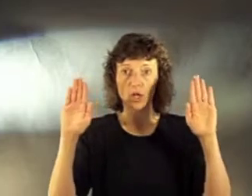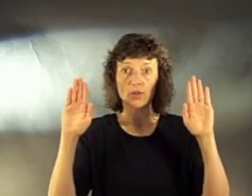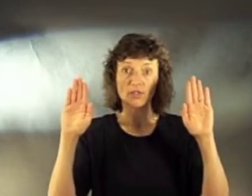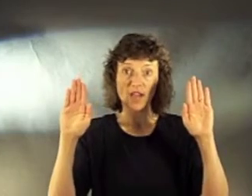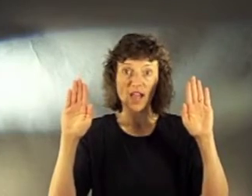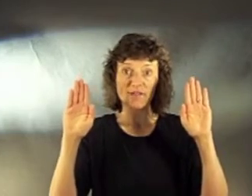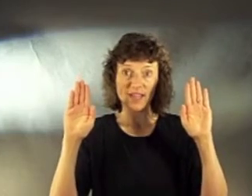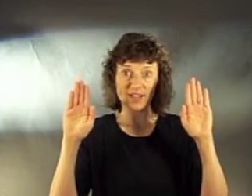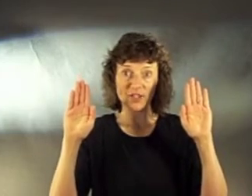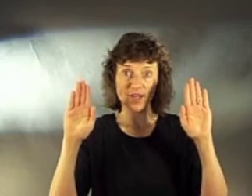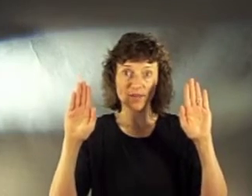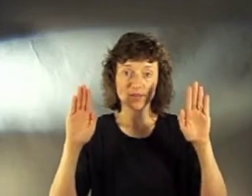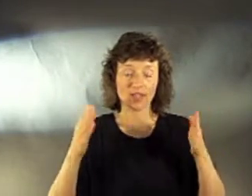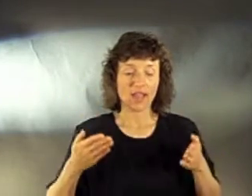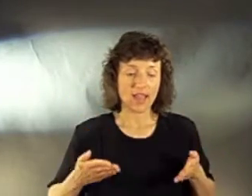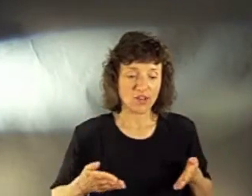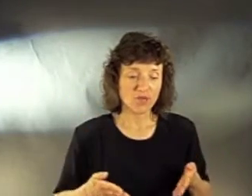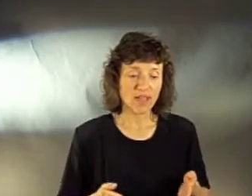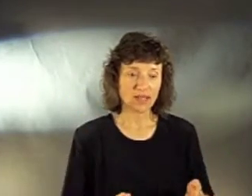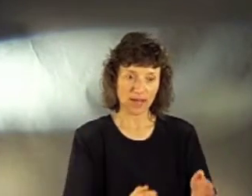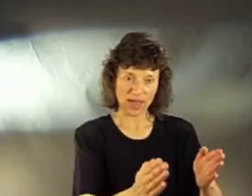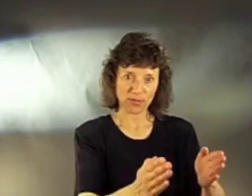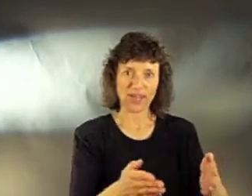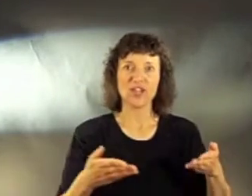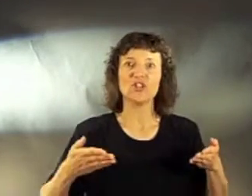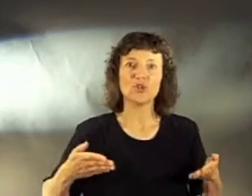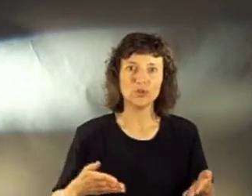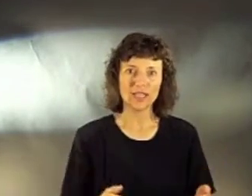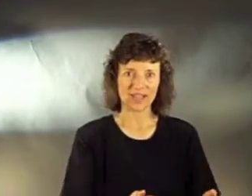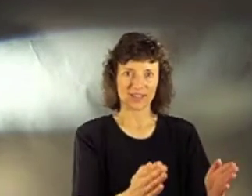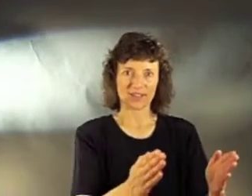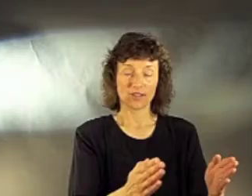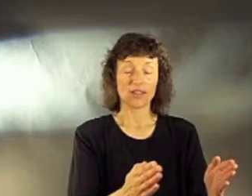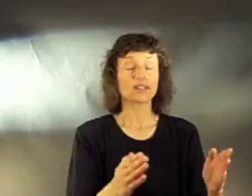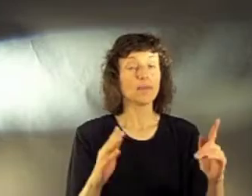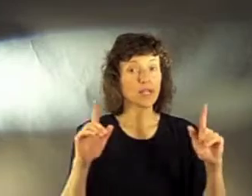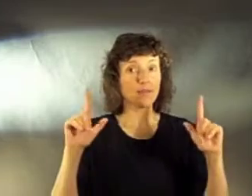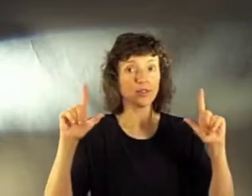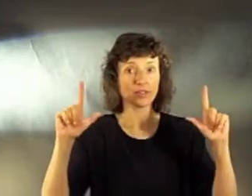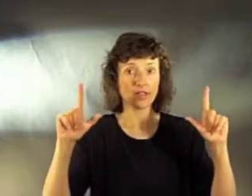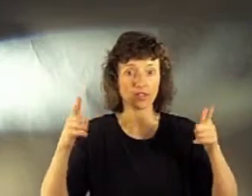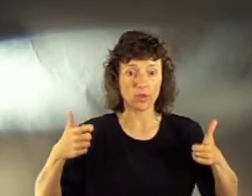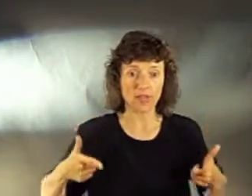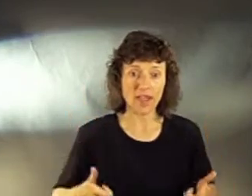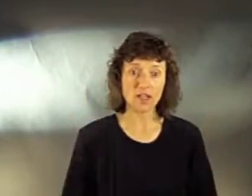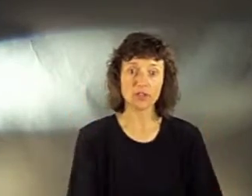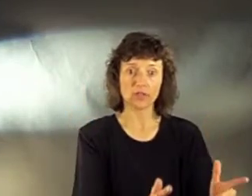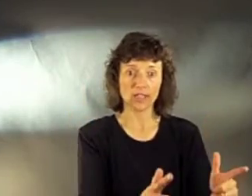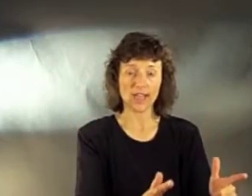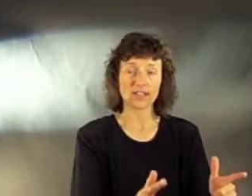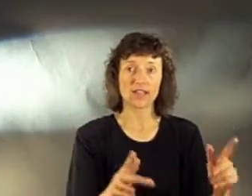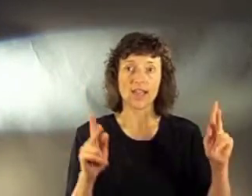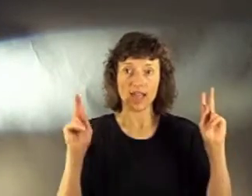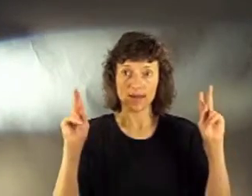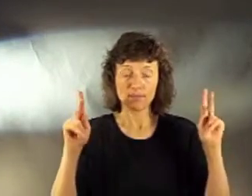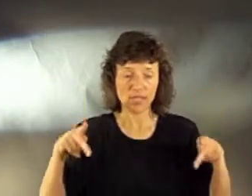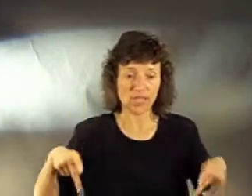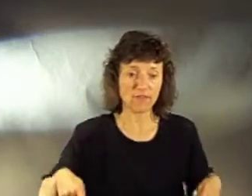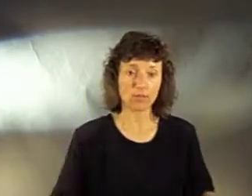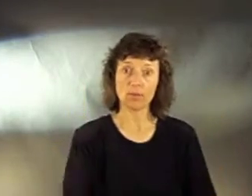Closed 5 hand shapes and you make a pathway to let. Sometimes you'll see this with L's for let and P for